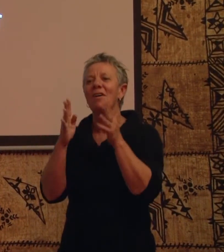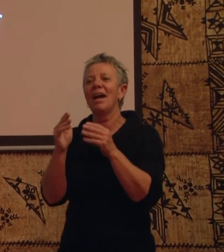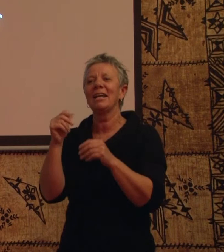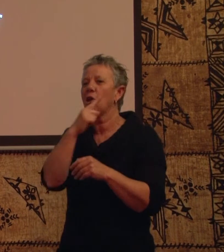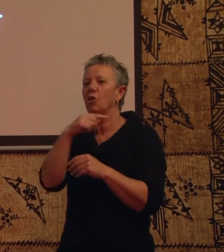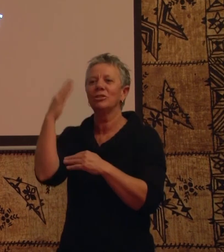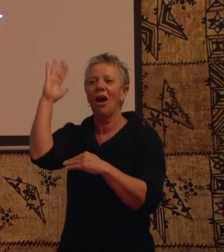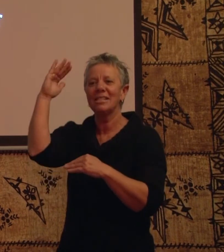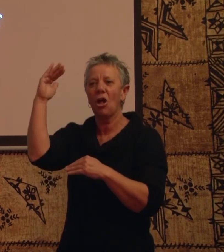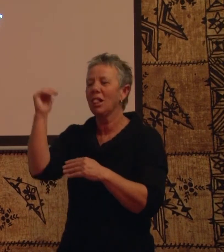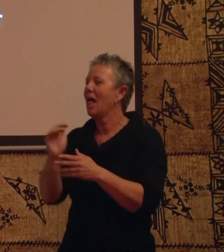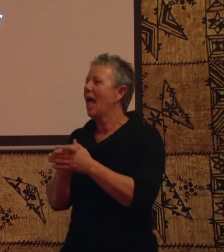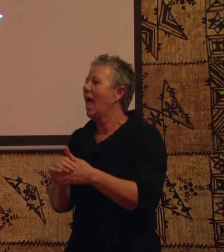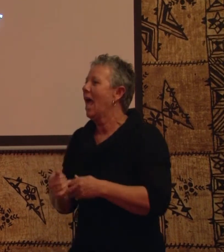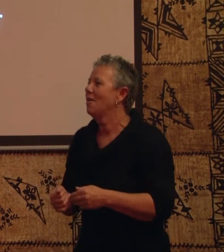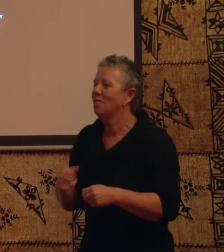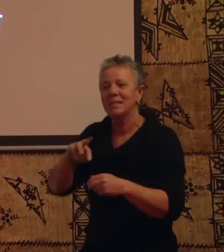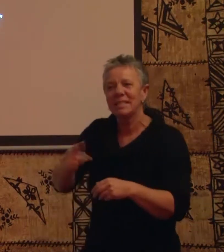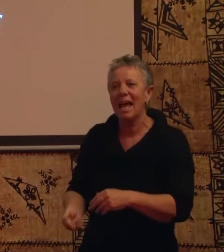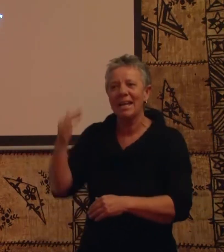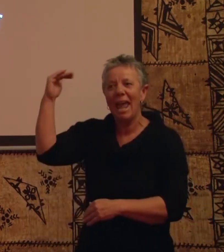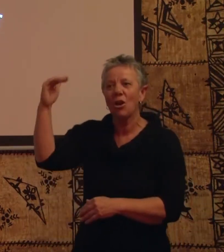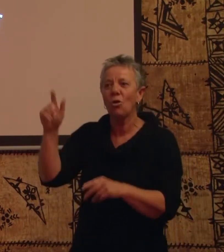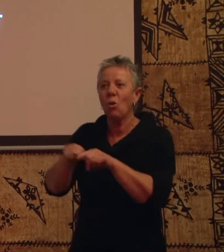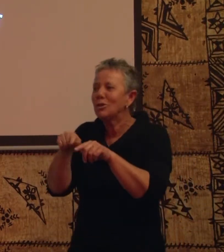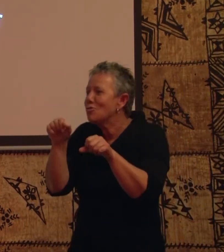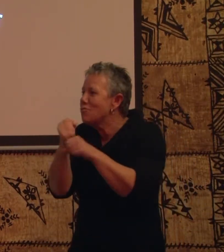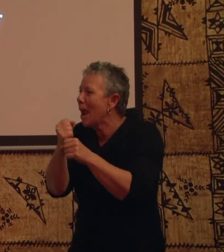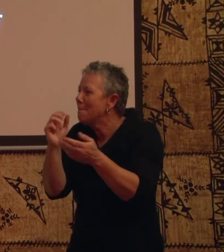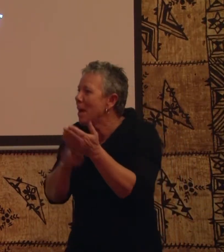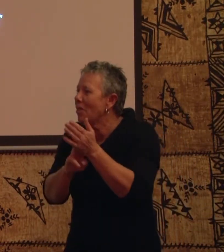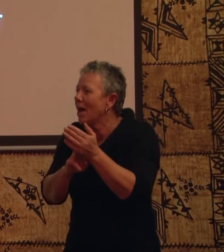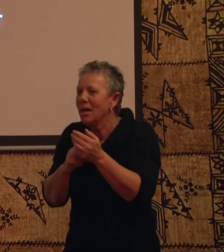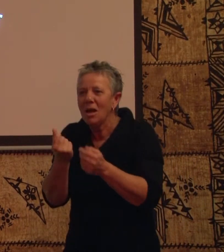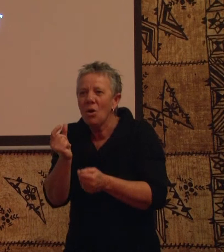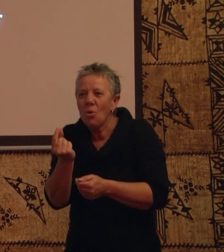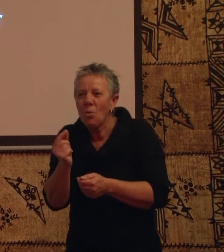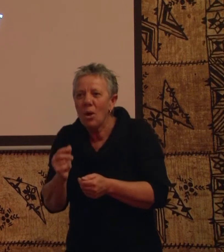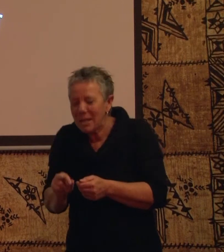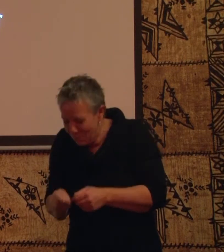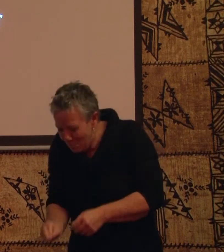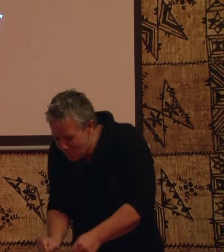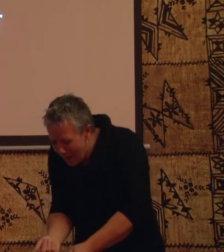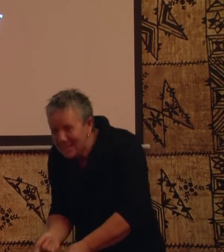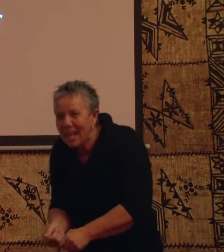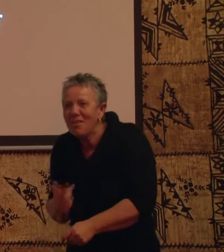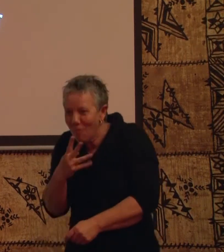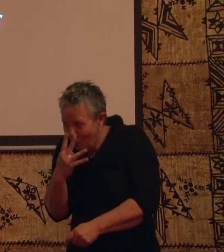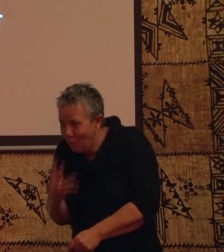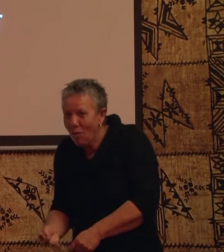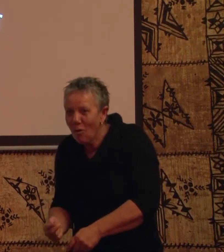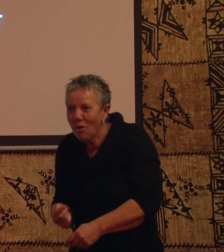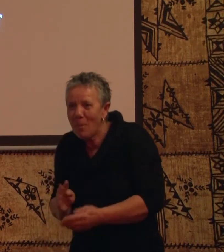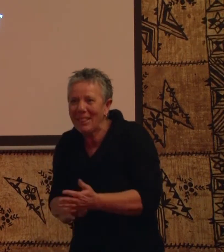Vicky's got an adult son, and she's also the proud grandmother of a small boy, a wee boy, who will turn 4 this week. Please welcome